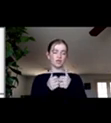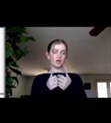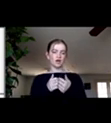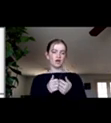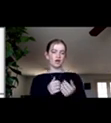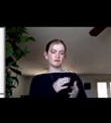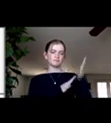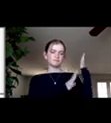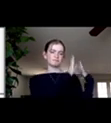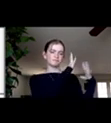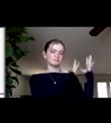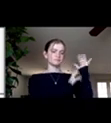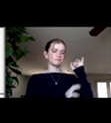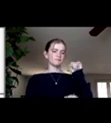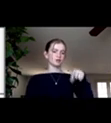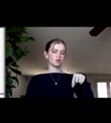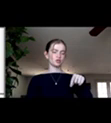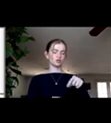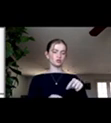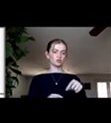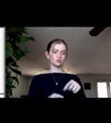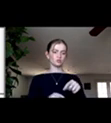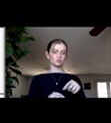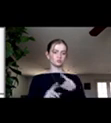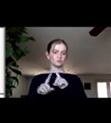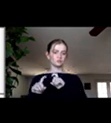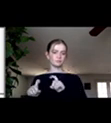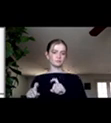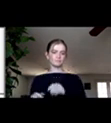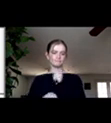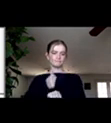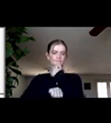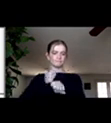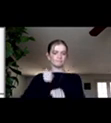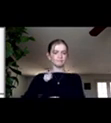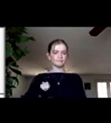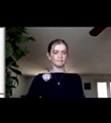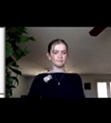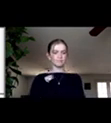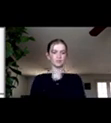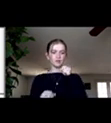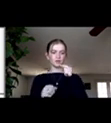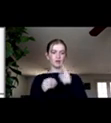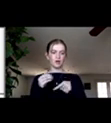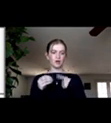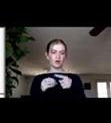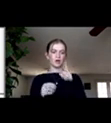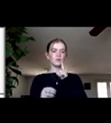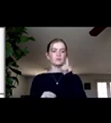today is how past IQ tests set an attitude about deaf mental health,